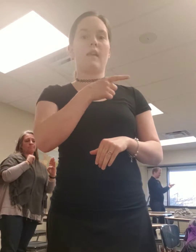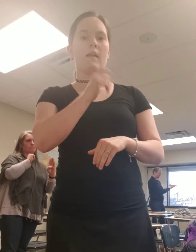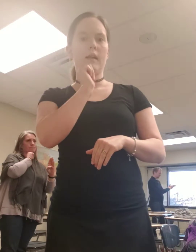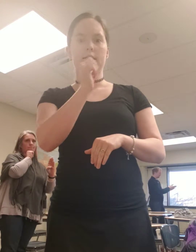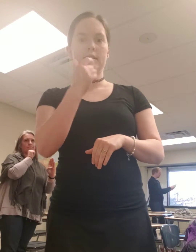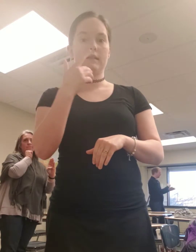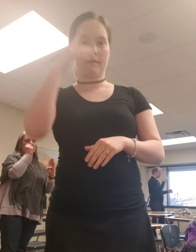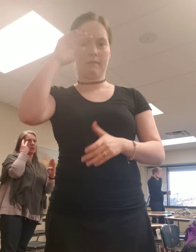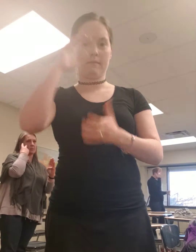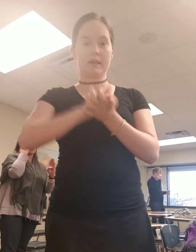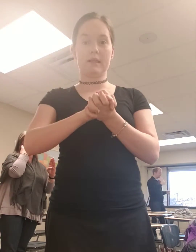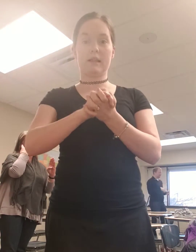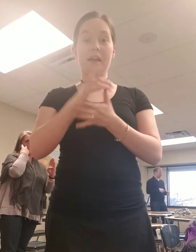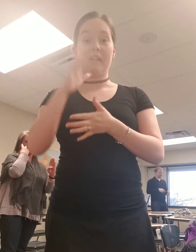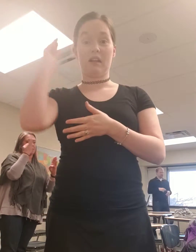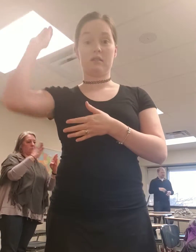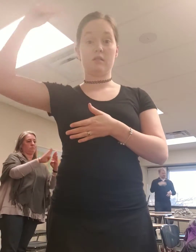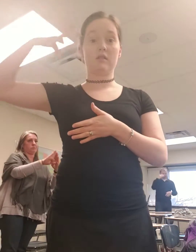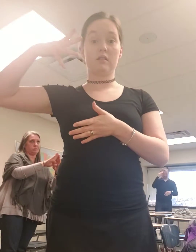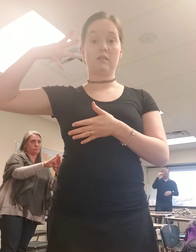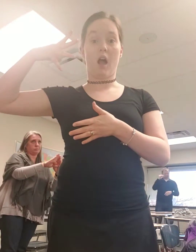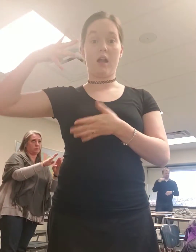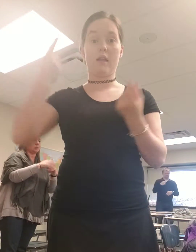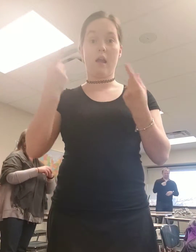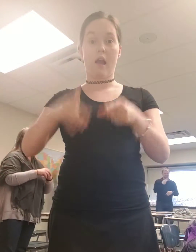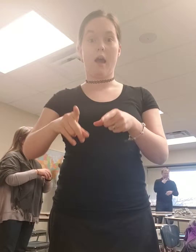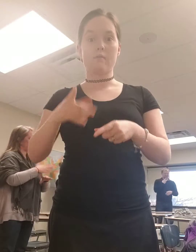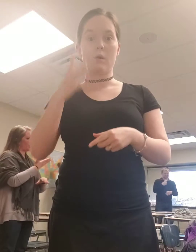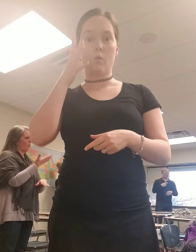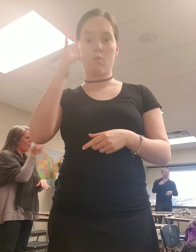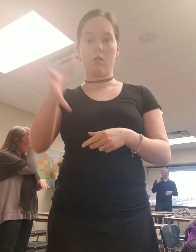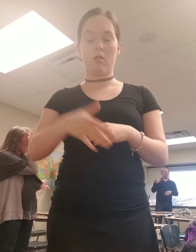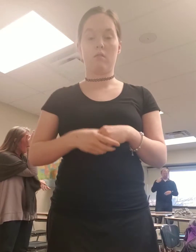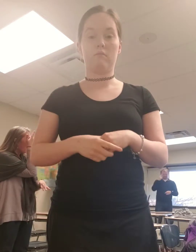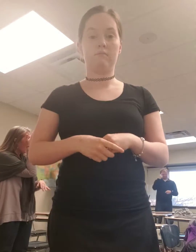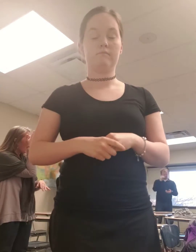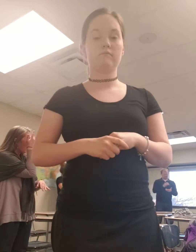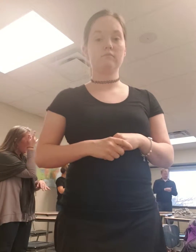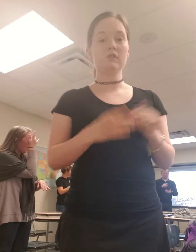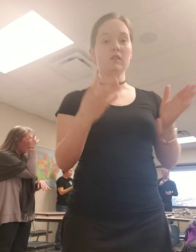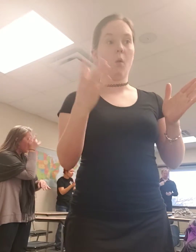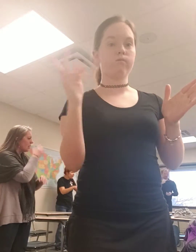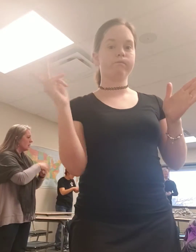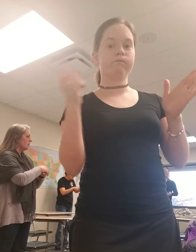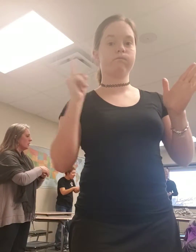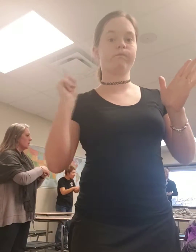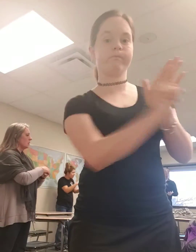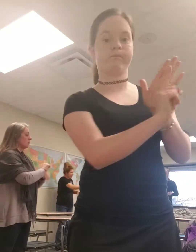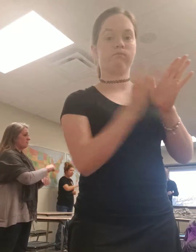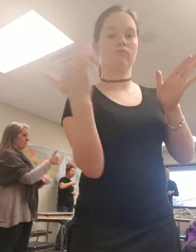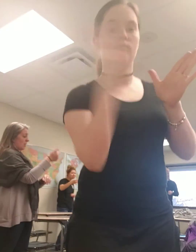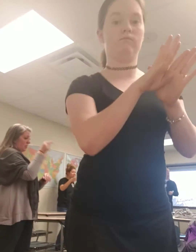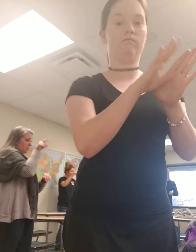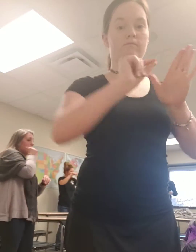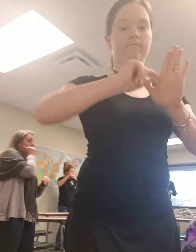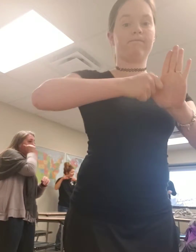didn't believe her, so they took her and just threw her in a closet. What did the author say about the students' reaction